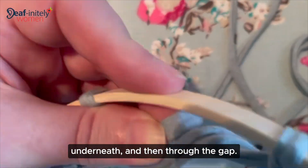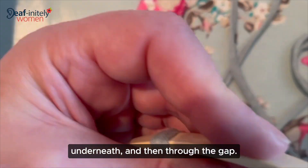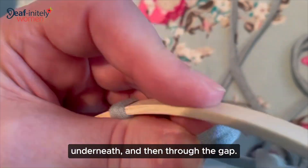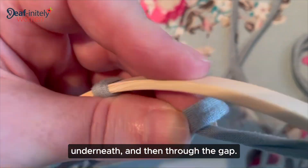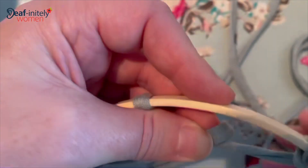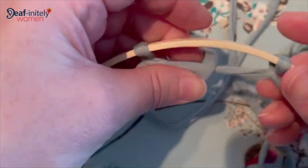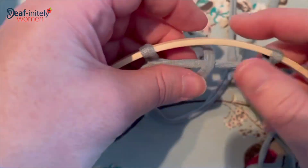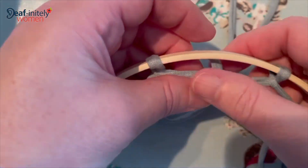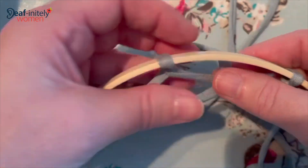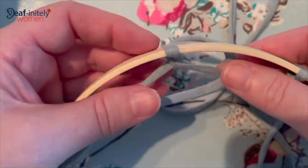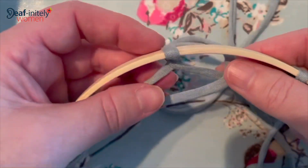the gap.